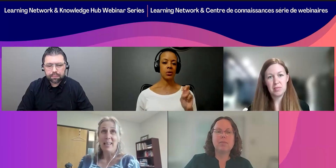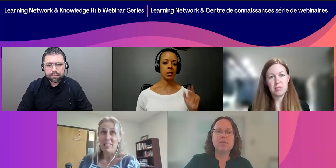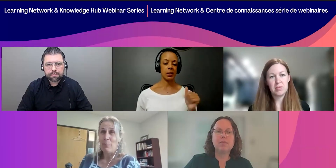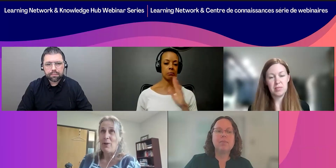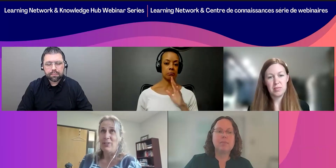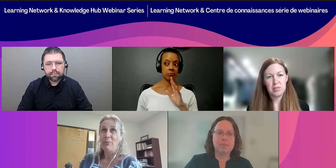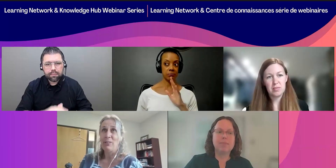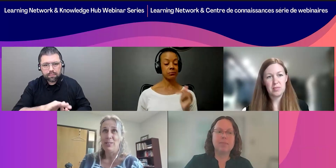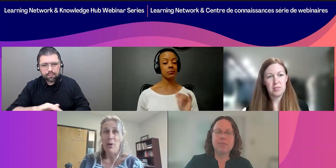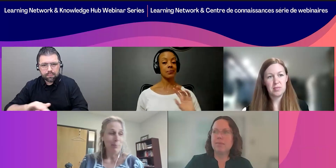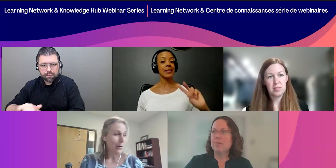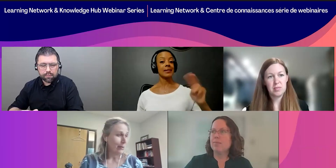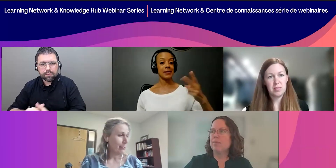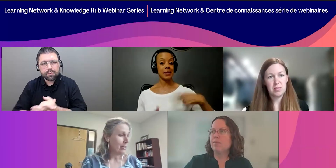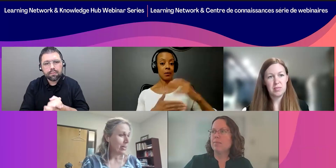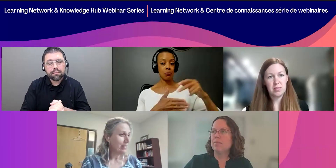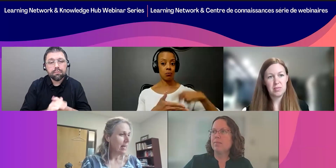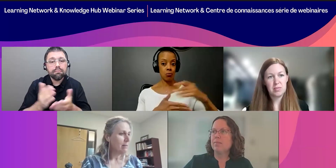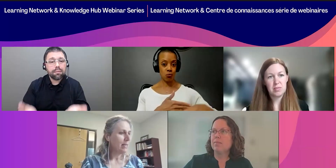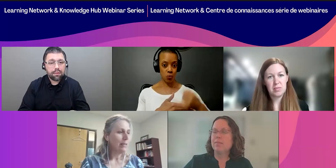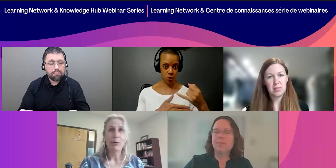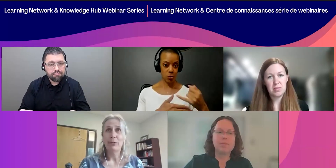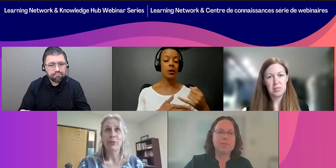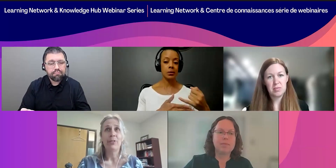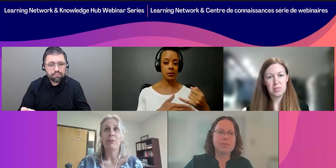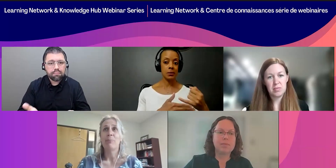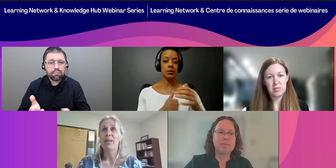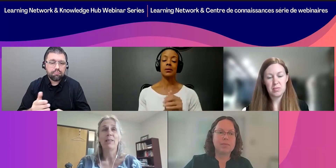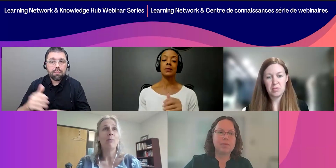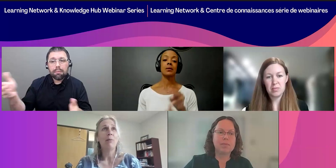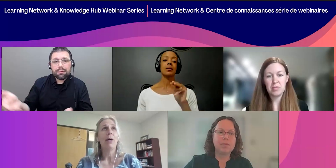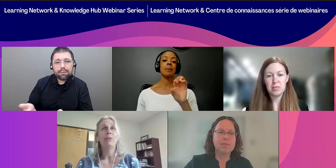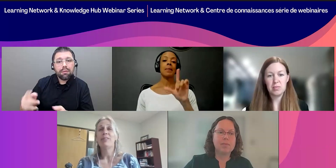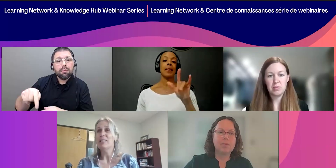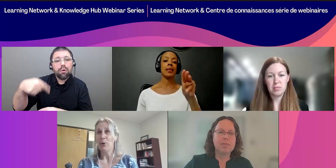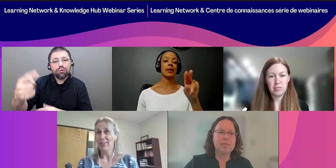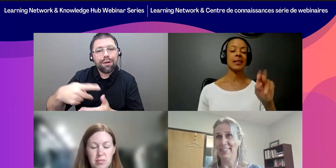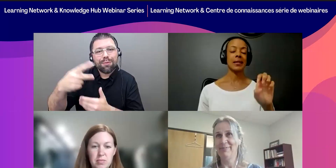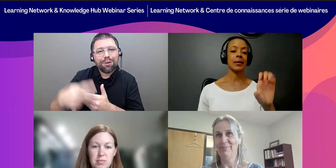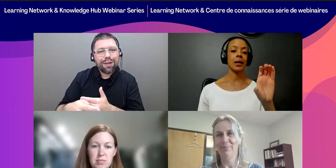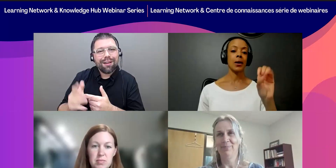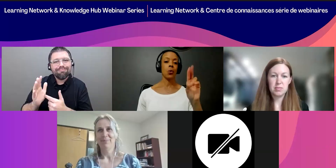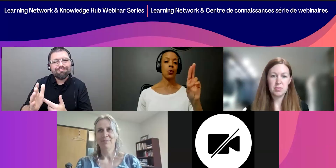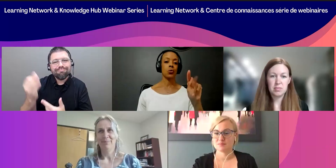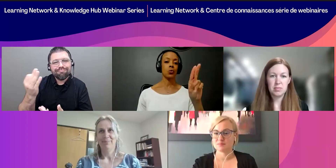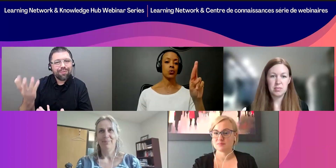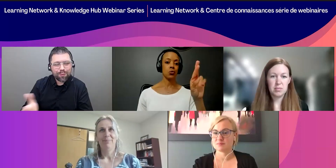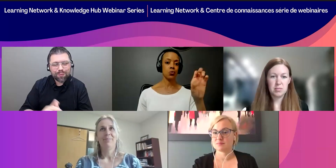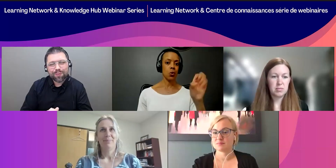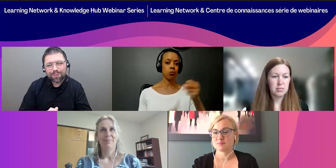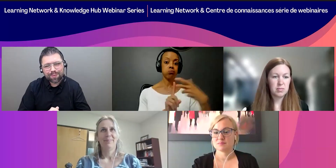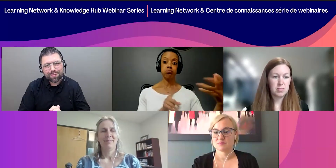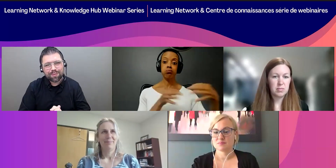invite our second project, which is the ARMCAR Project, and Melanie Couture to speak a little bit about this work.